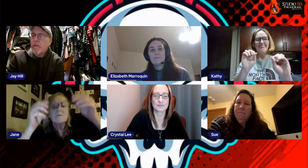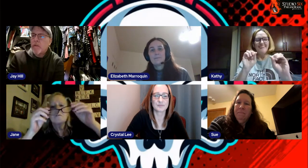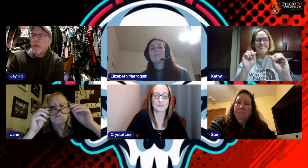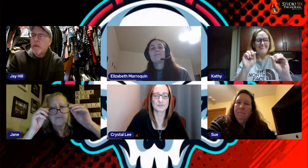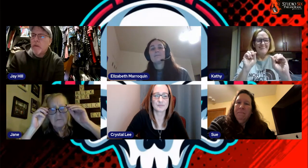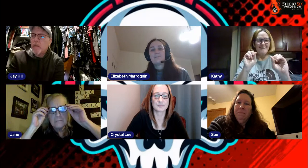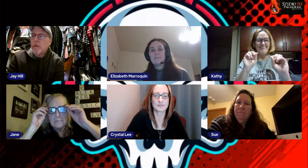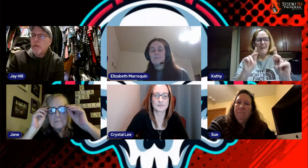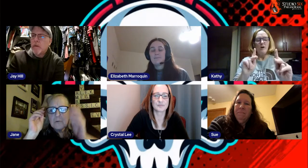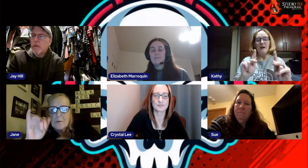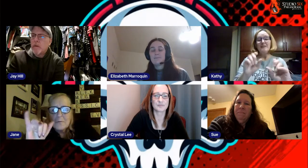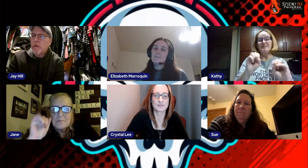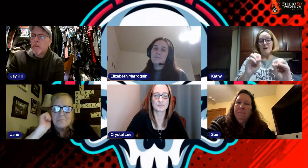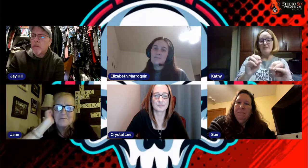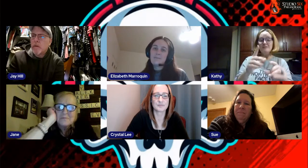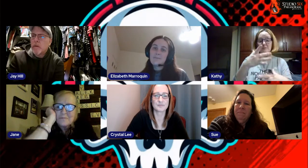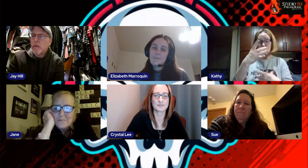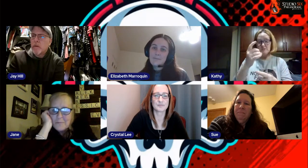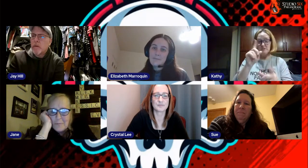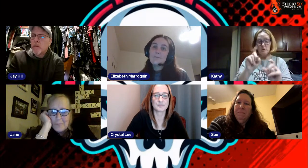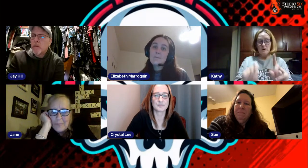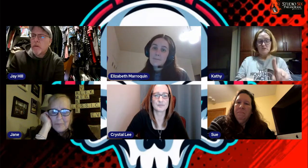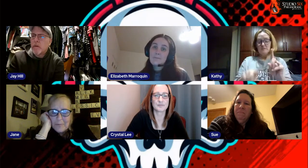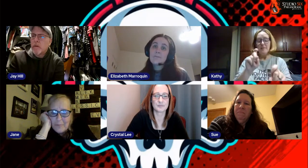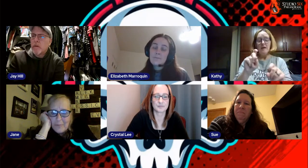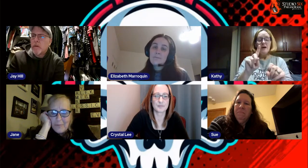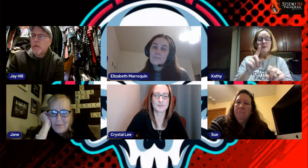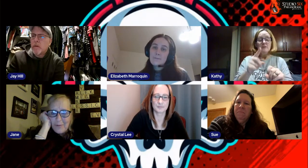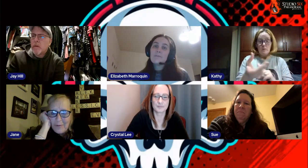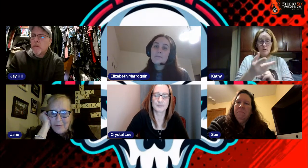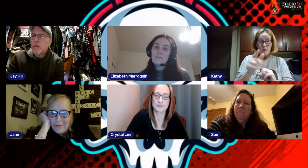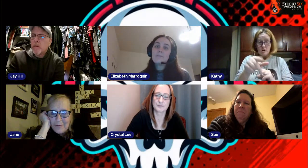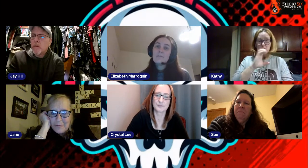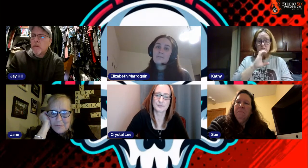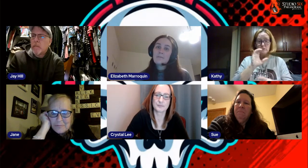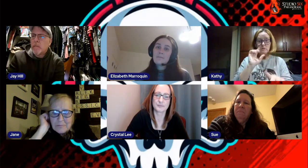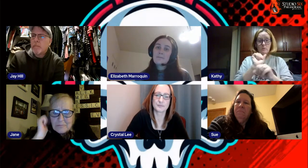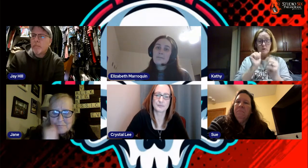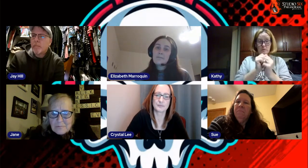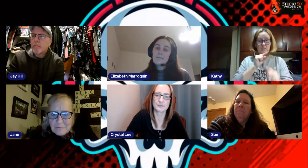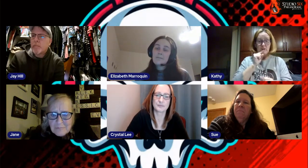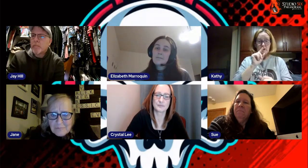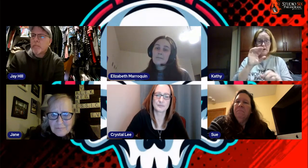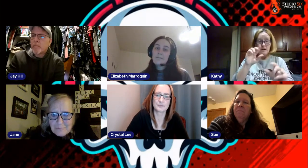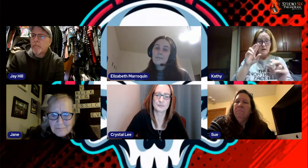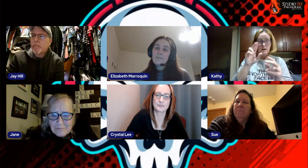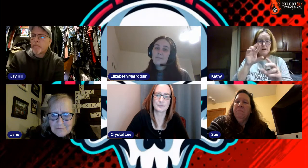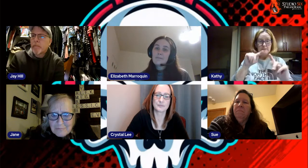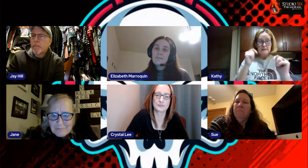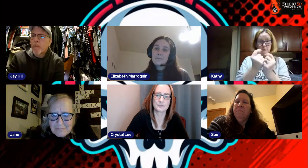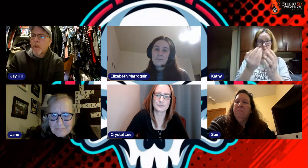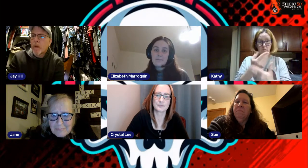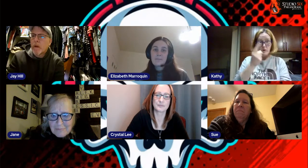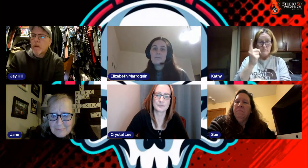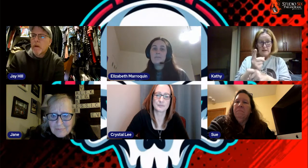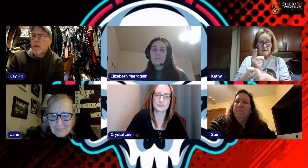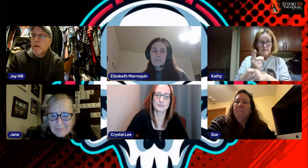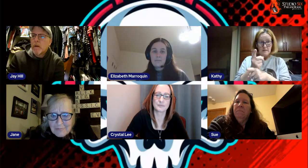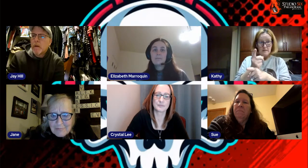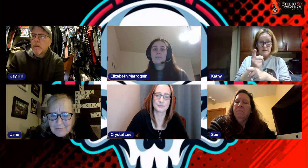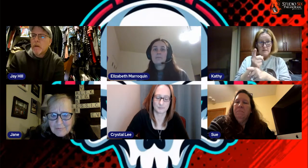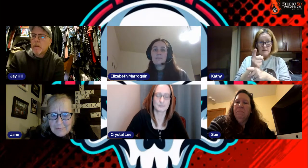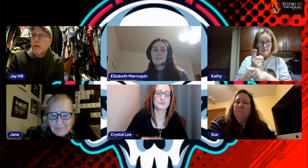they treat you? Okay, so this is gonna answer the question. So Kristen, you brought up hearing team before,